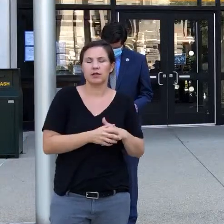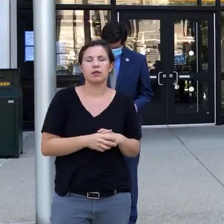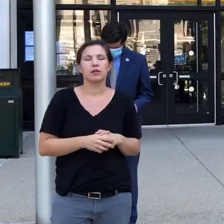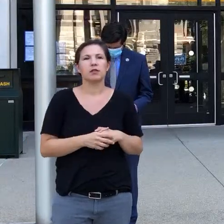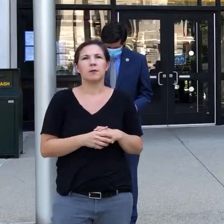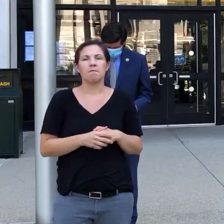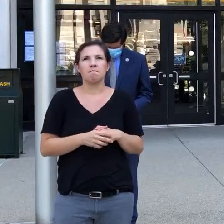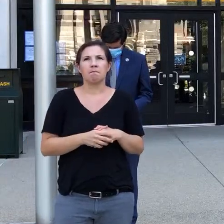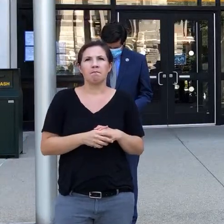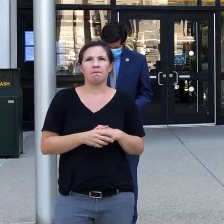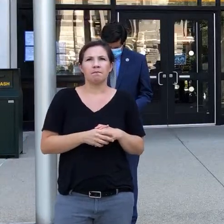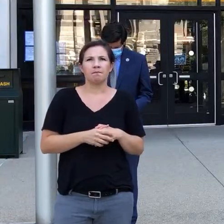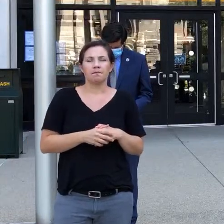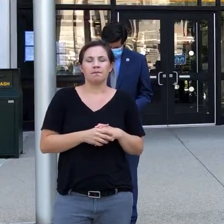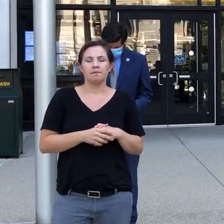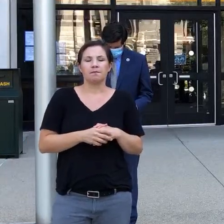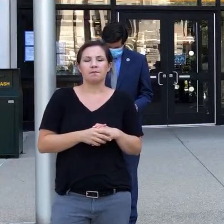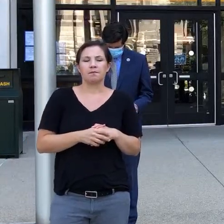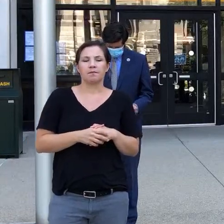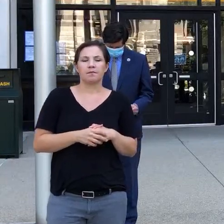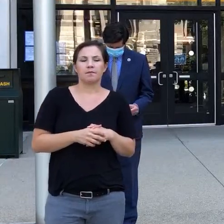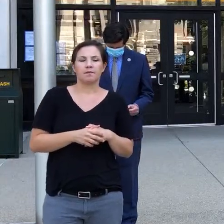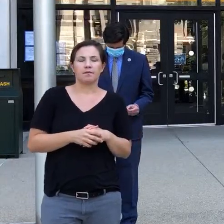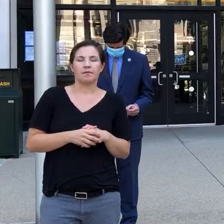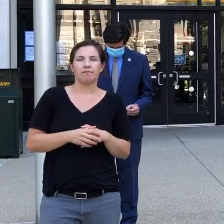I think that the